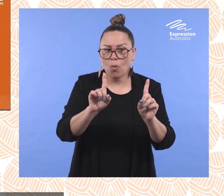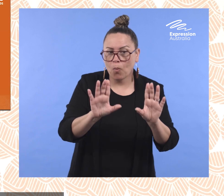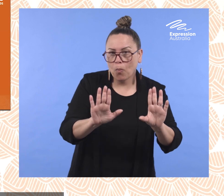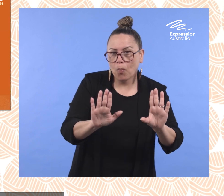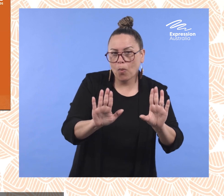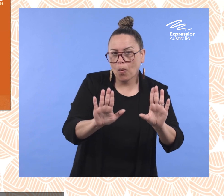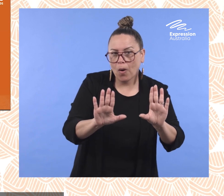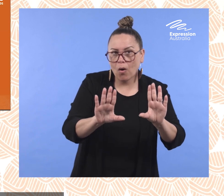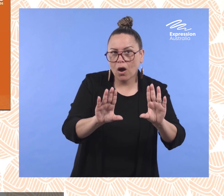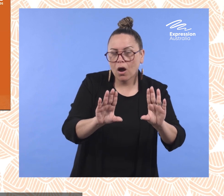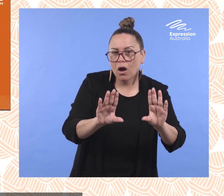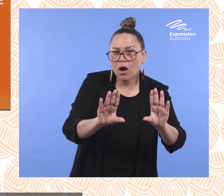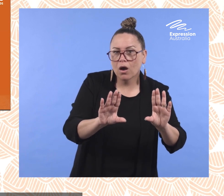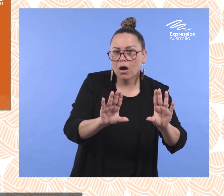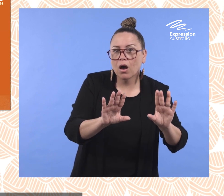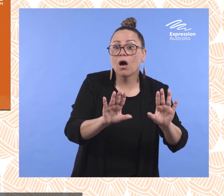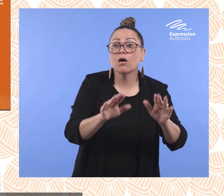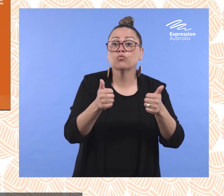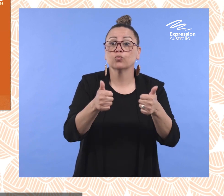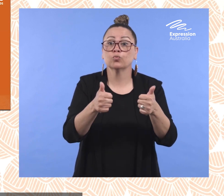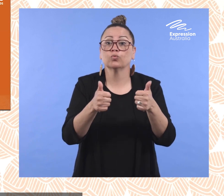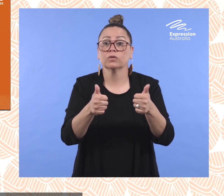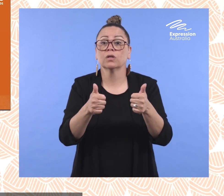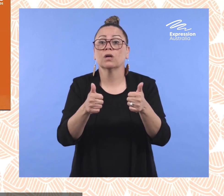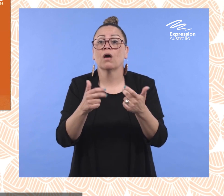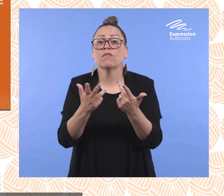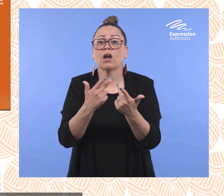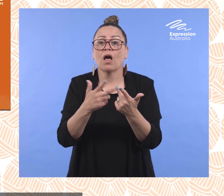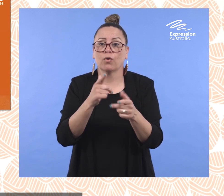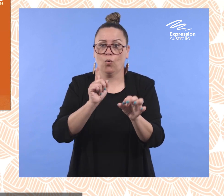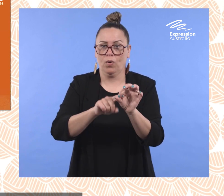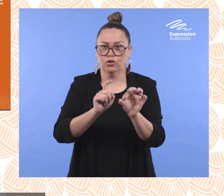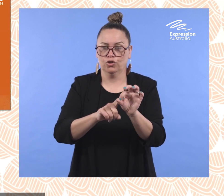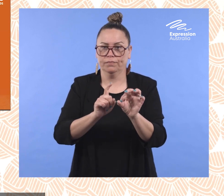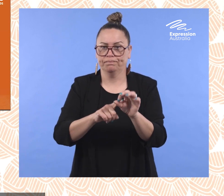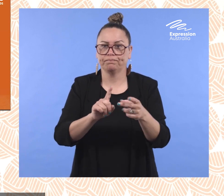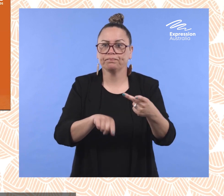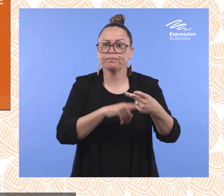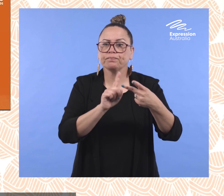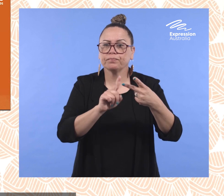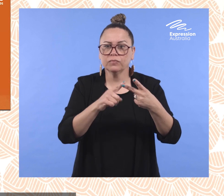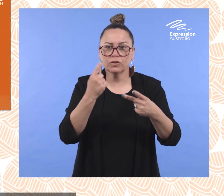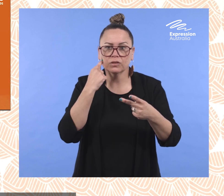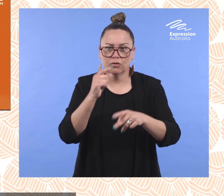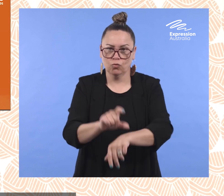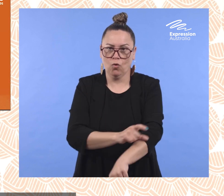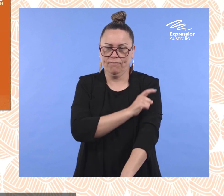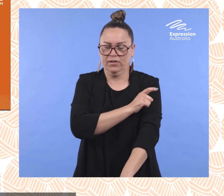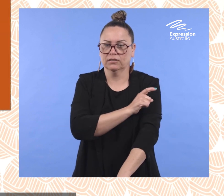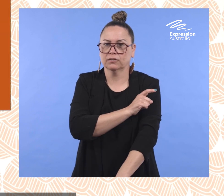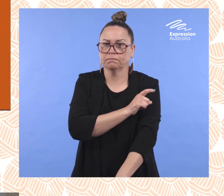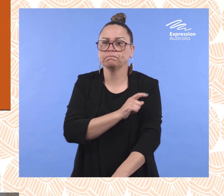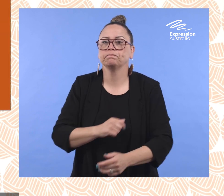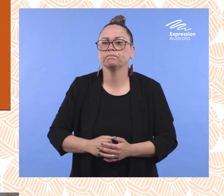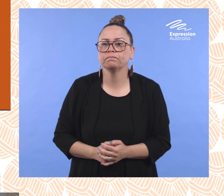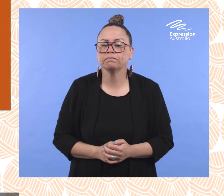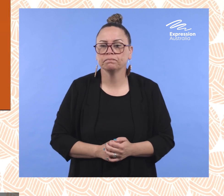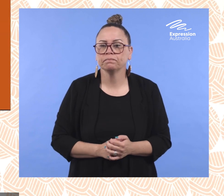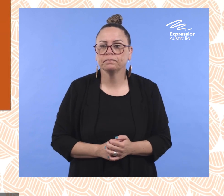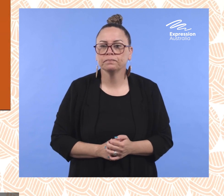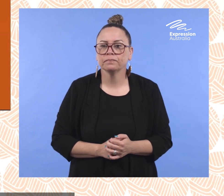And I'll give it a bit longer. And then that's good. I'll also run another one, Aunty Munya, just to see your confidence as well.